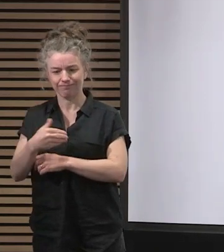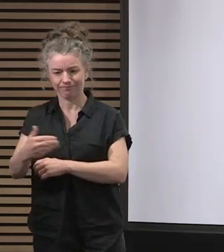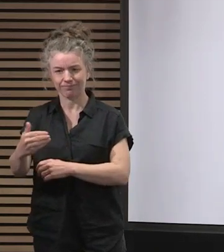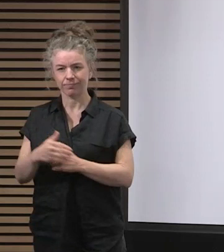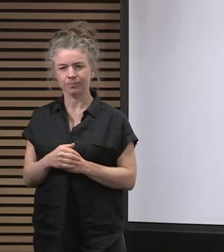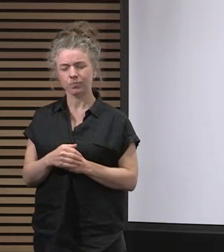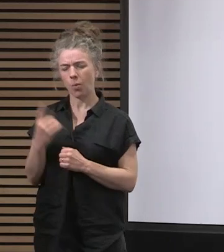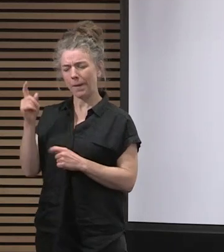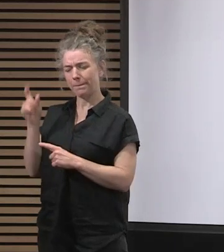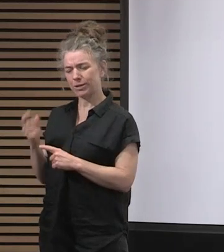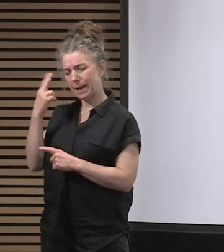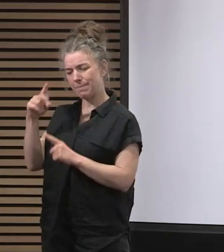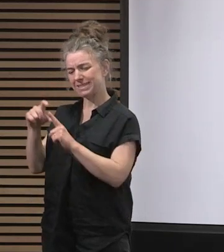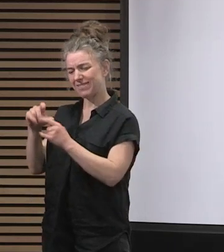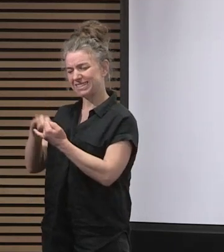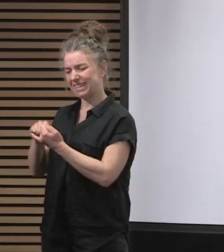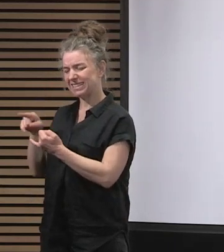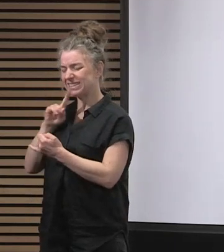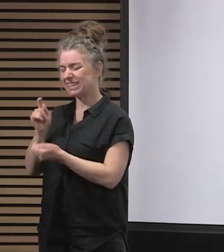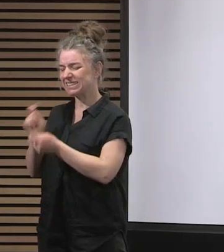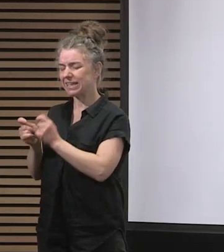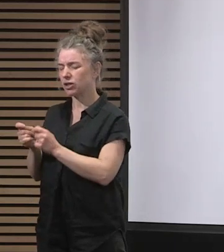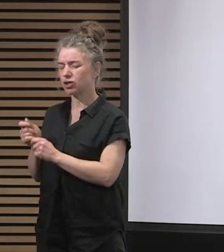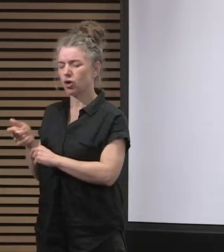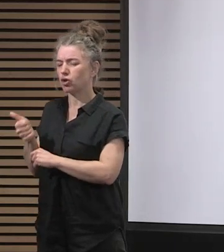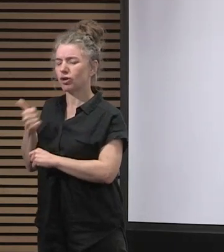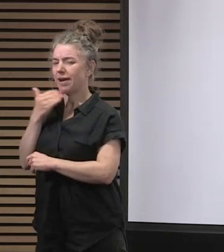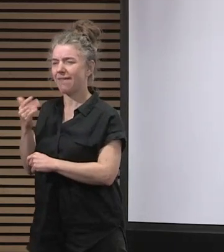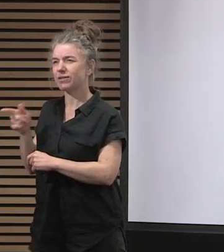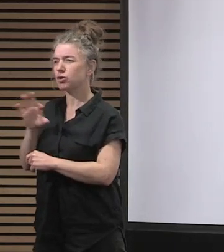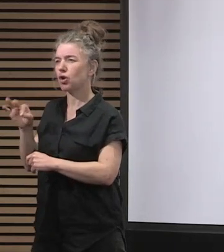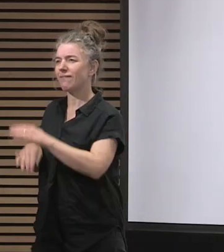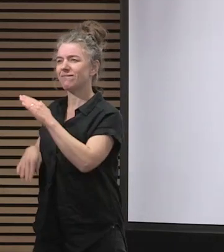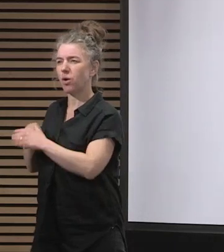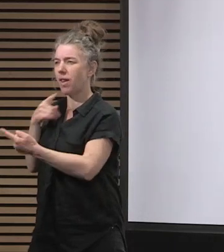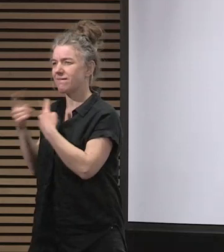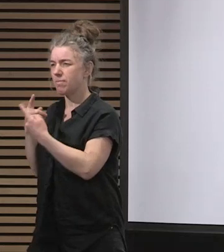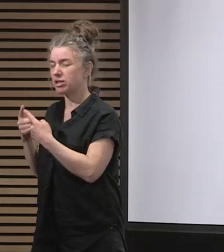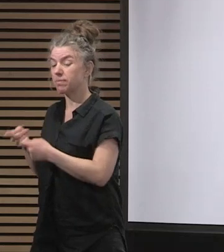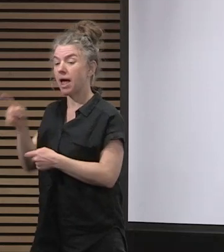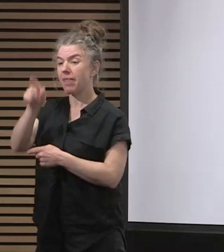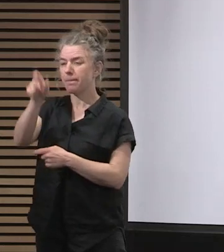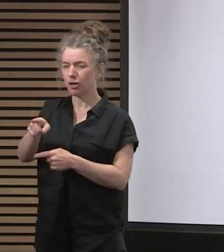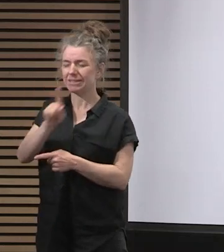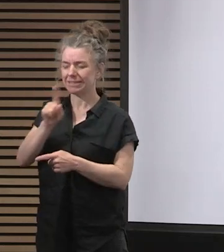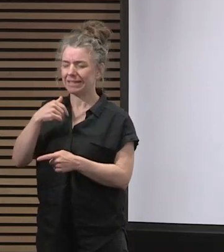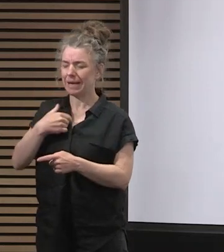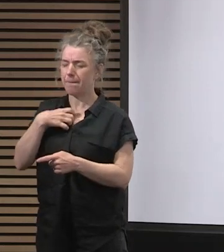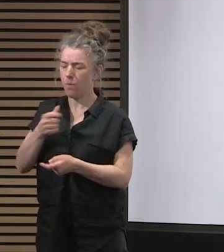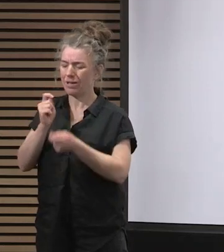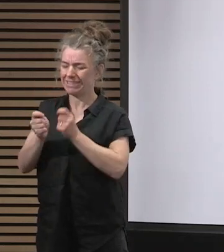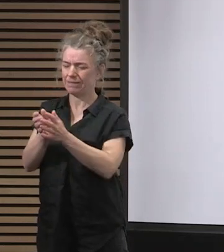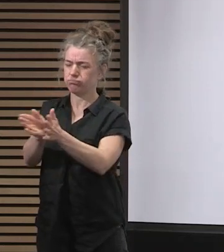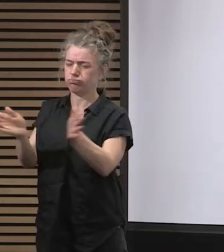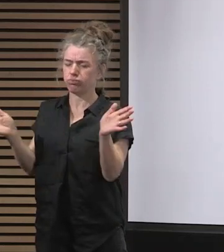David Skegg, who says that the testing's misleading, we need to be doing far more, from Professor Nick Wilson, who's also saying we need to do far more. Why can't we test